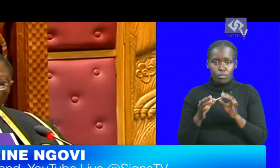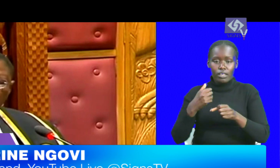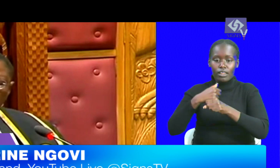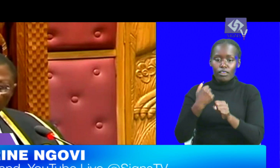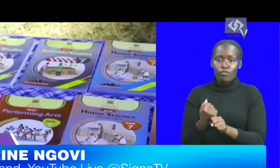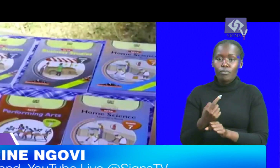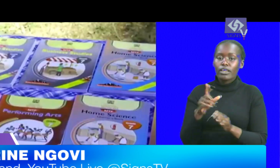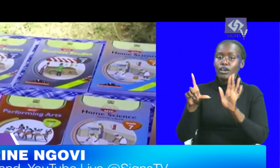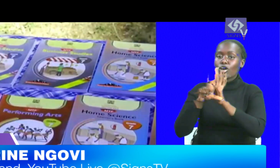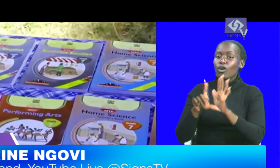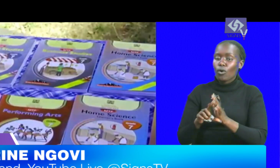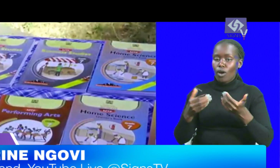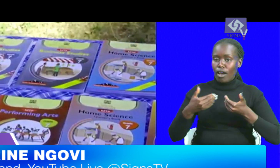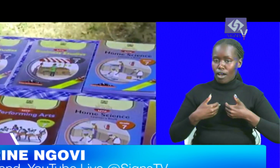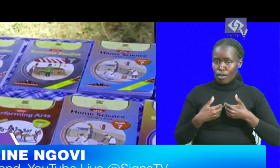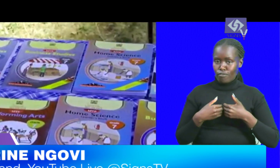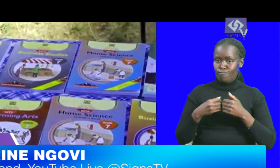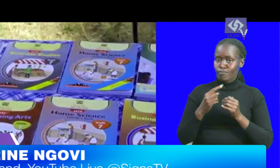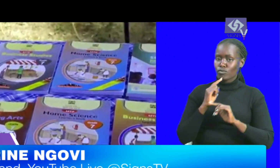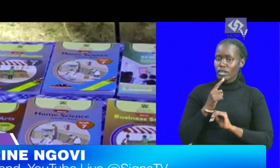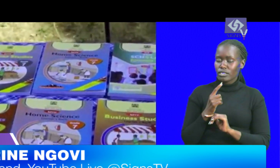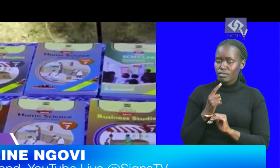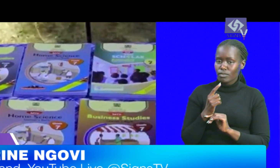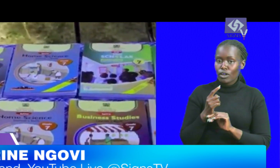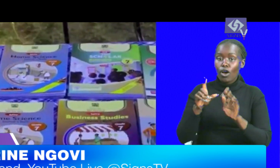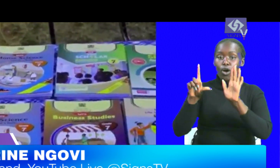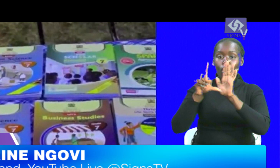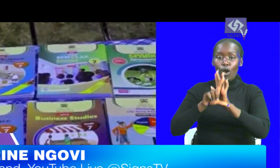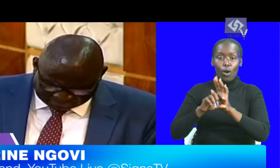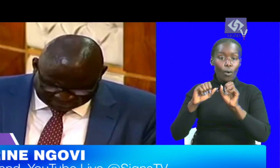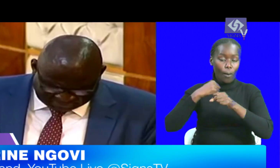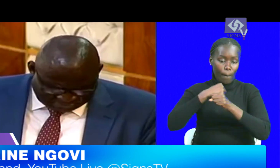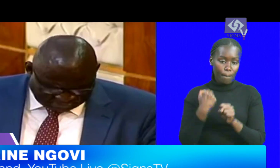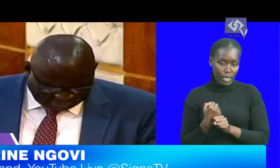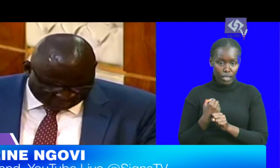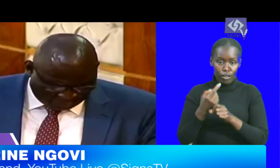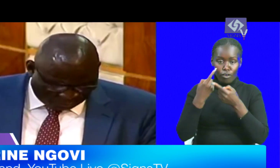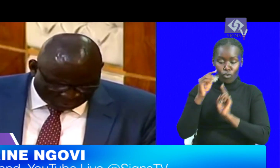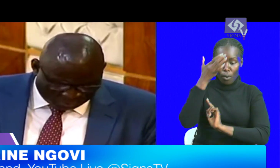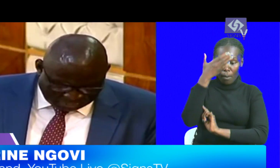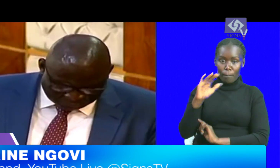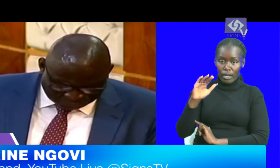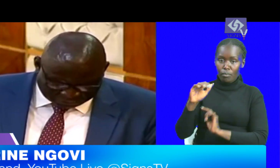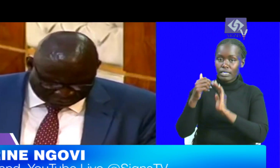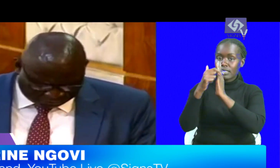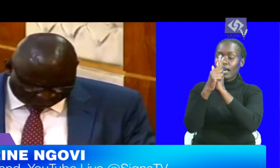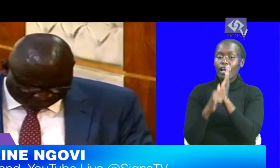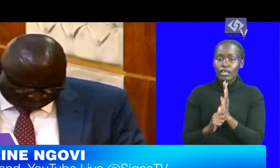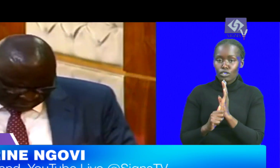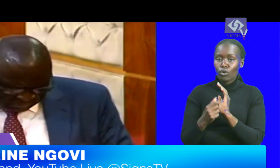no capacity to make any law. The business of lawmaking is a reserve of Parliament under Article 109 of the Constitution. As